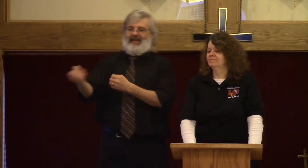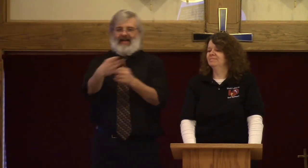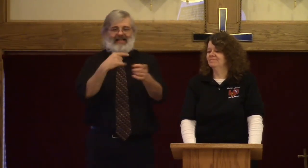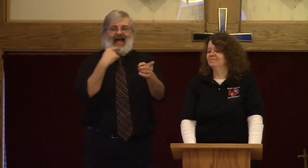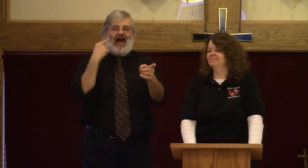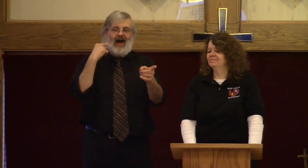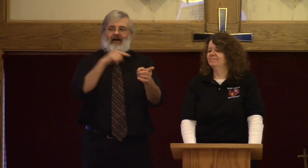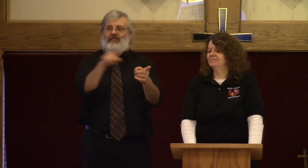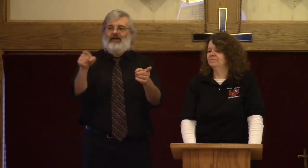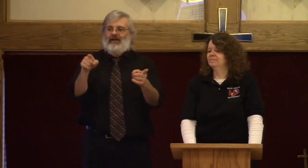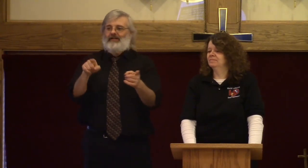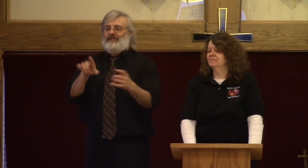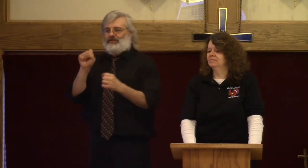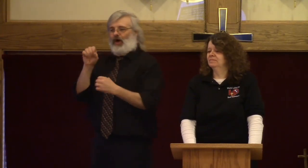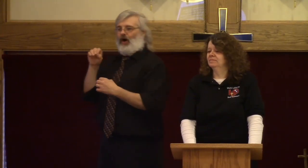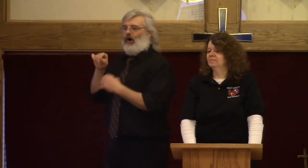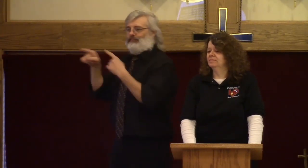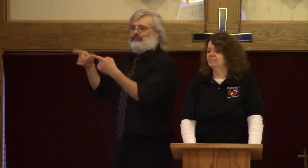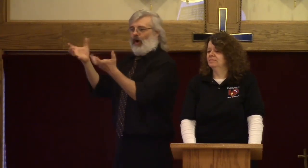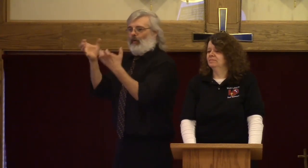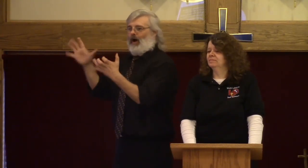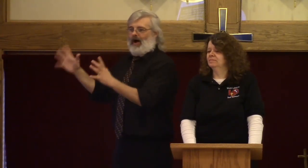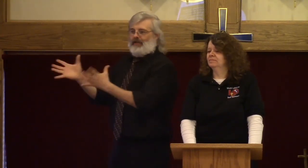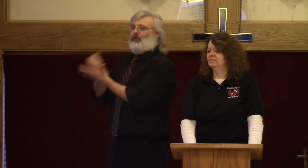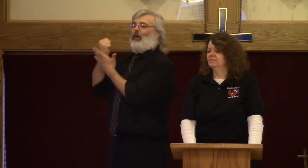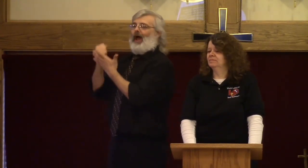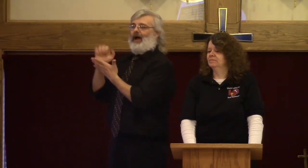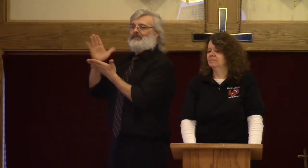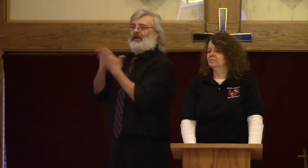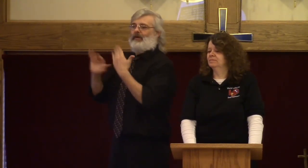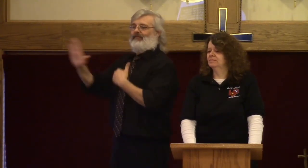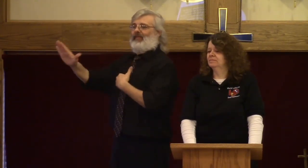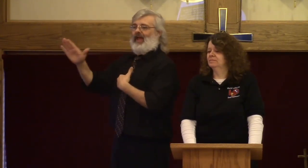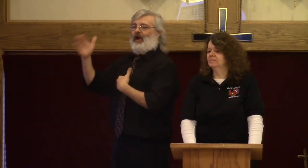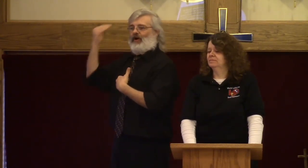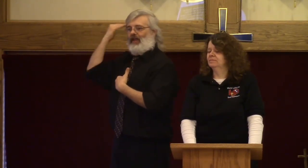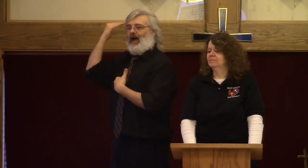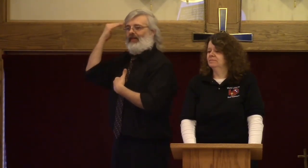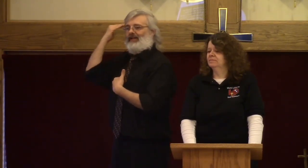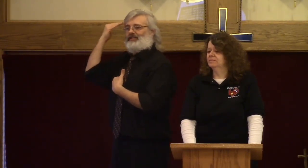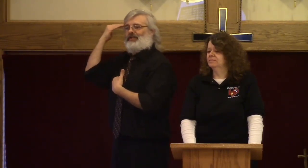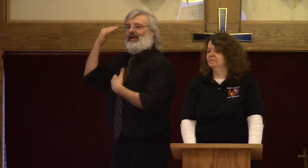then deaf, so why to grab some of their knowledge